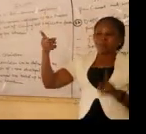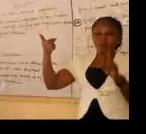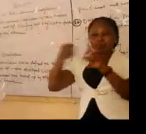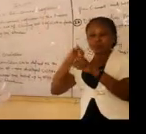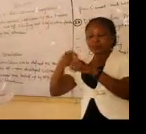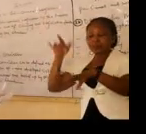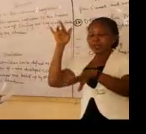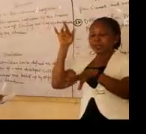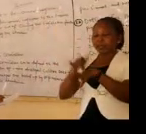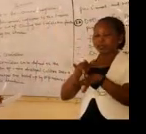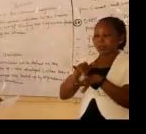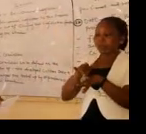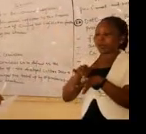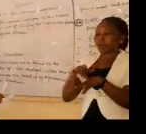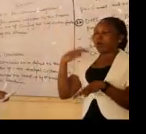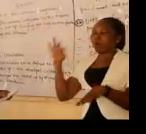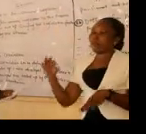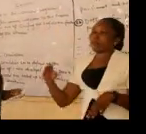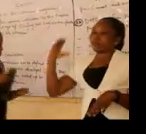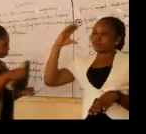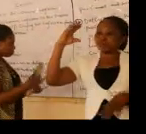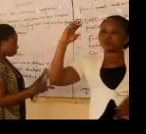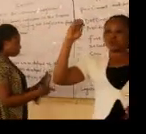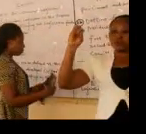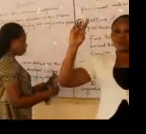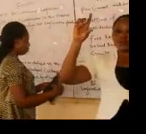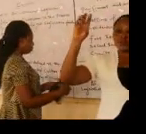Colonialism in West Africa.